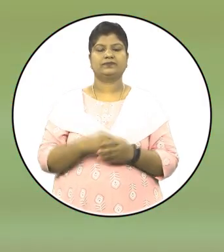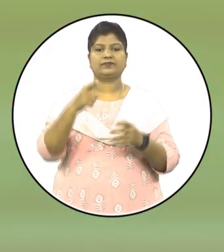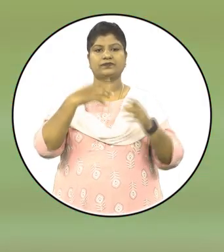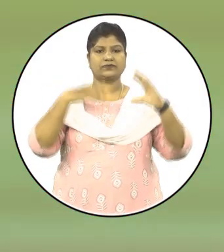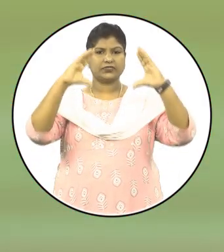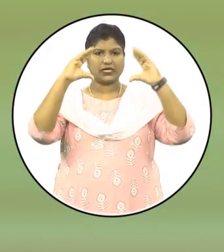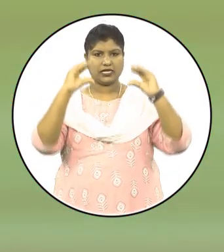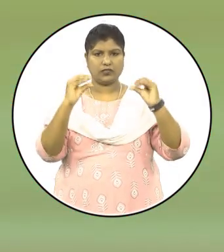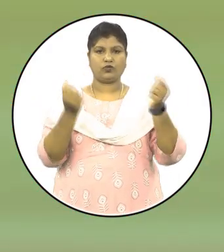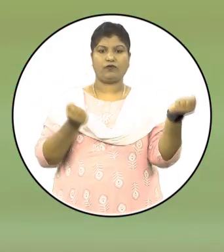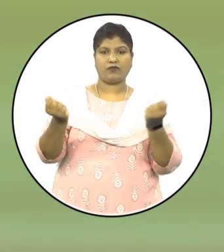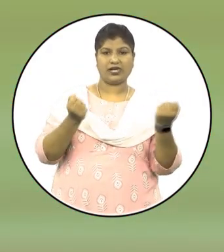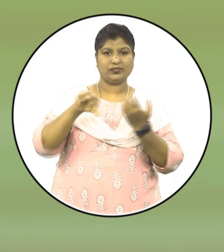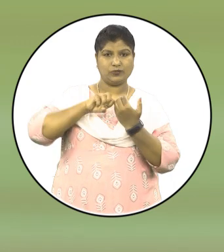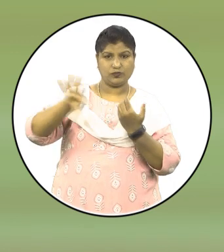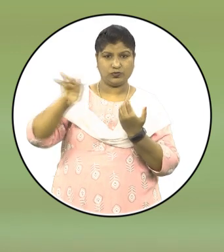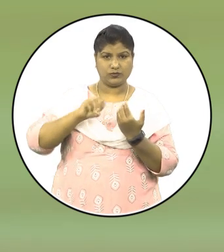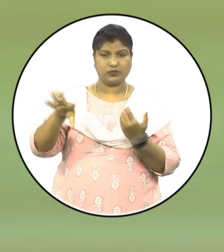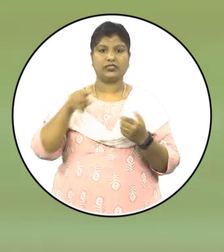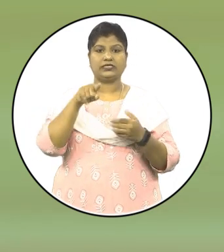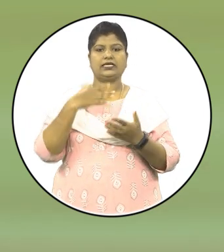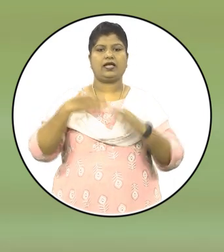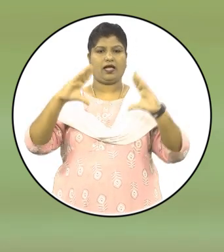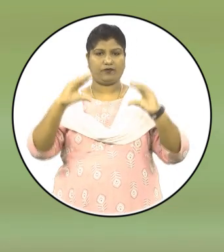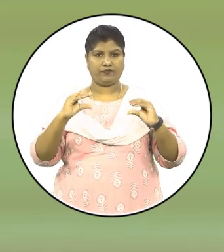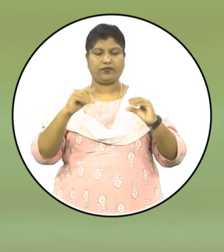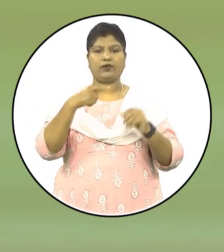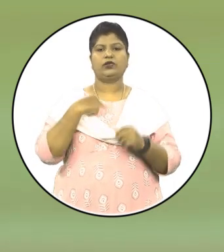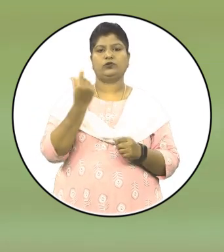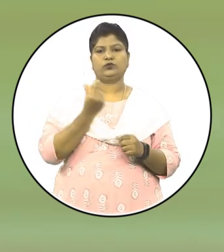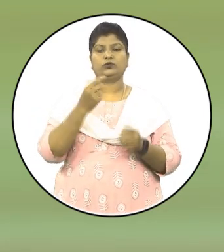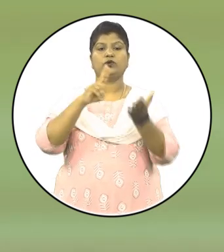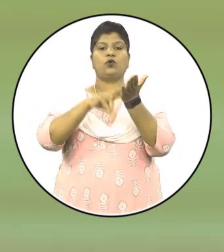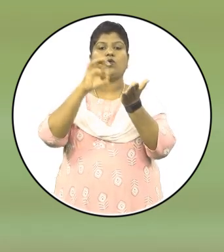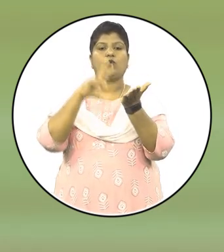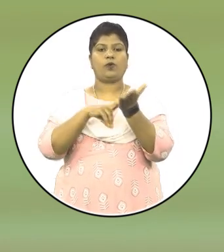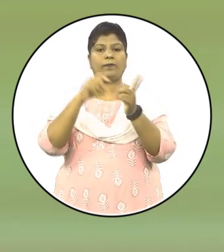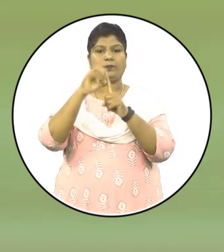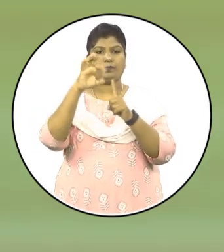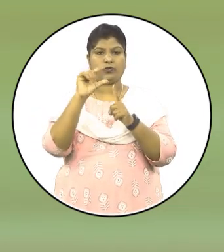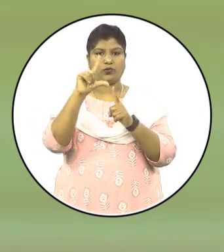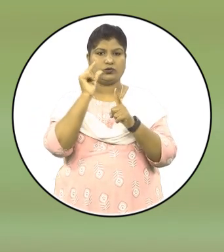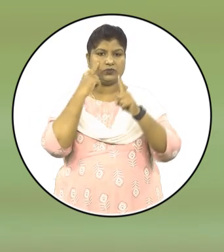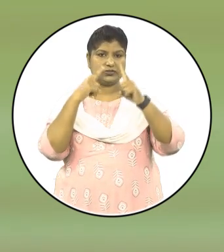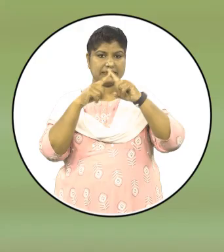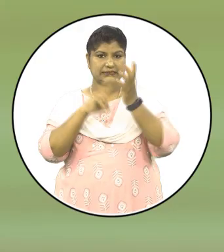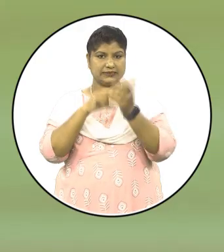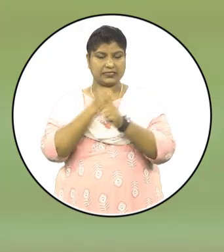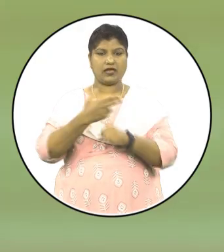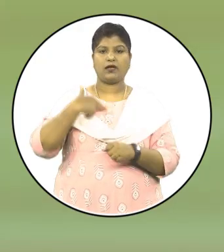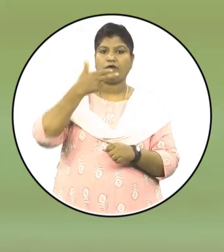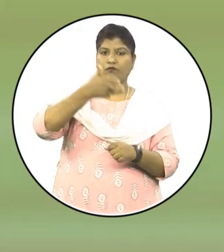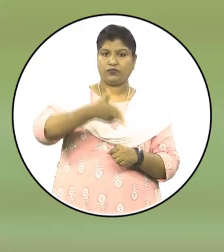Reduce vehicular emissions by using non-polluting fuels